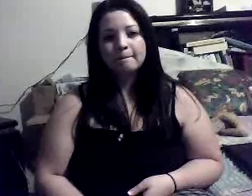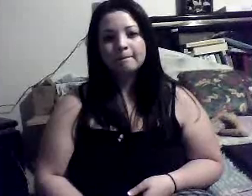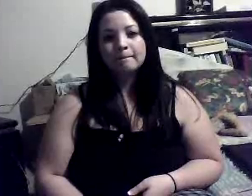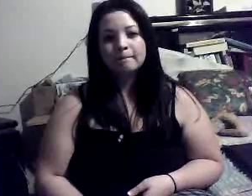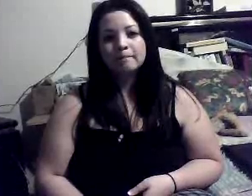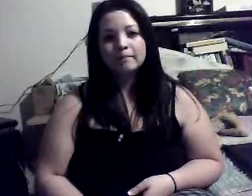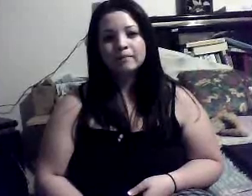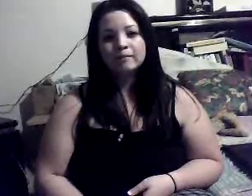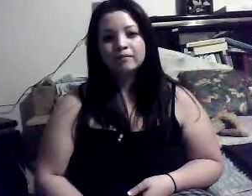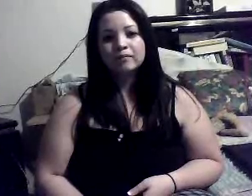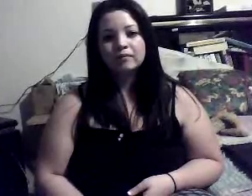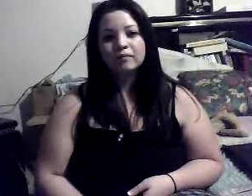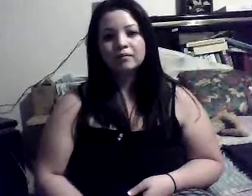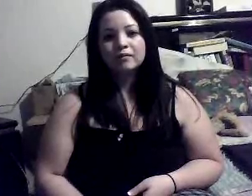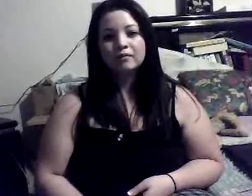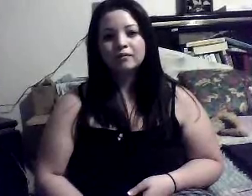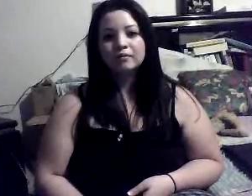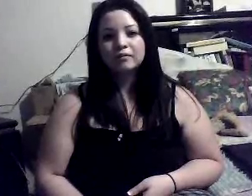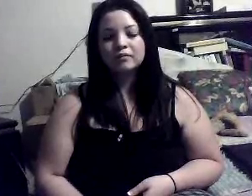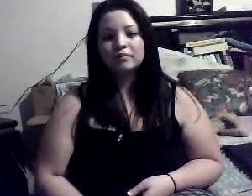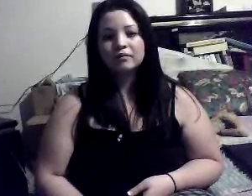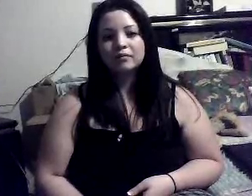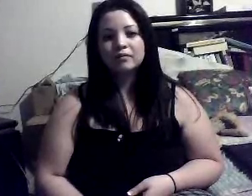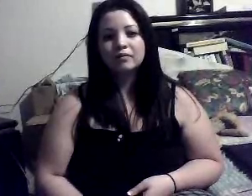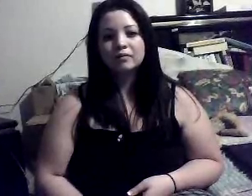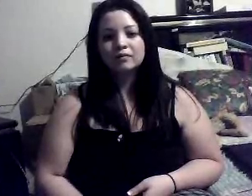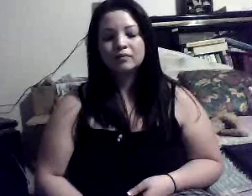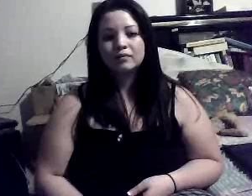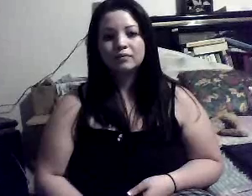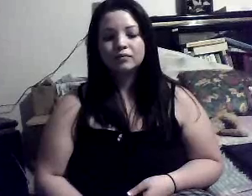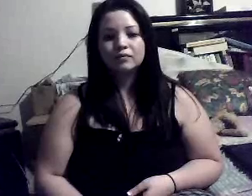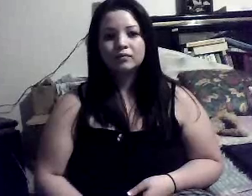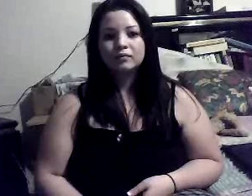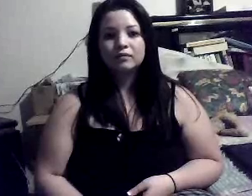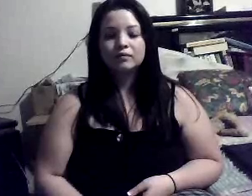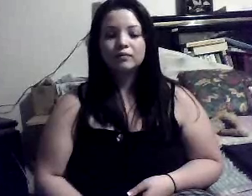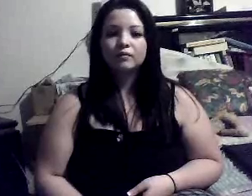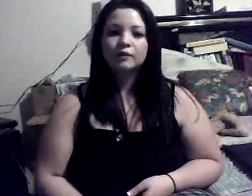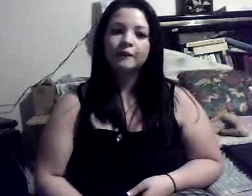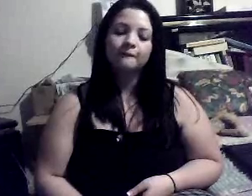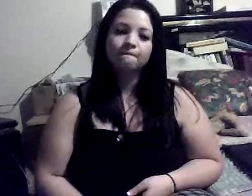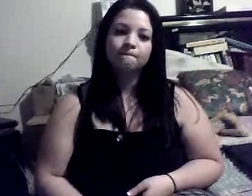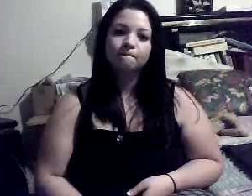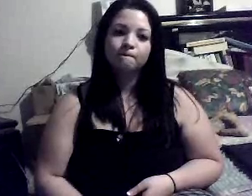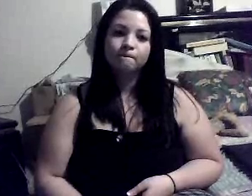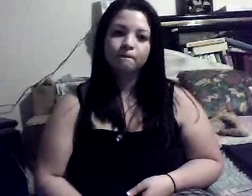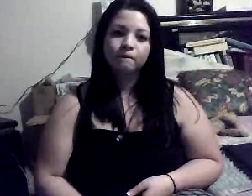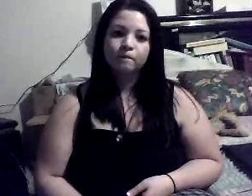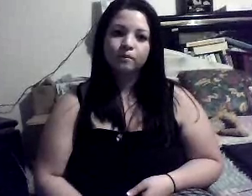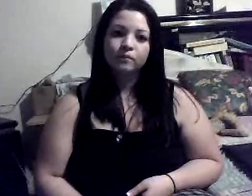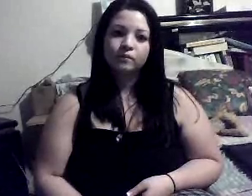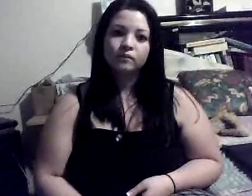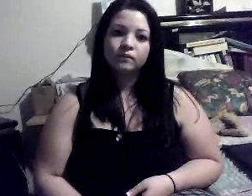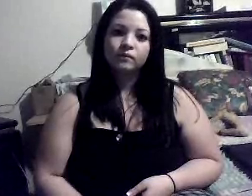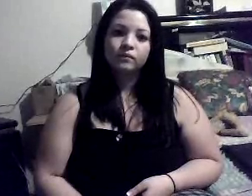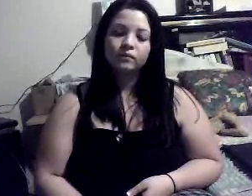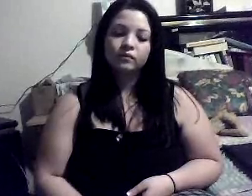will, because these are things that have been treasured through members of the family and through my